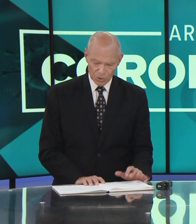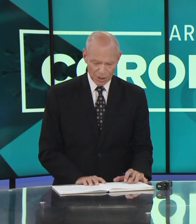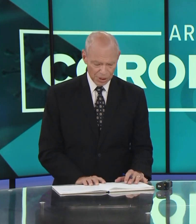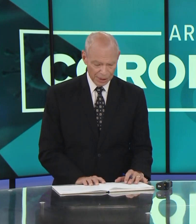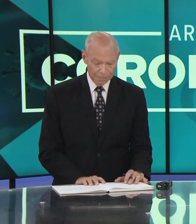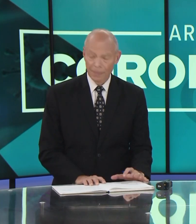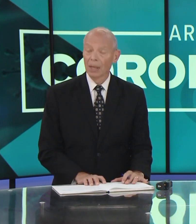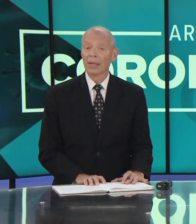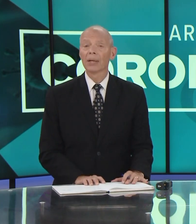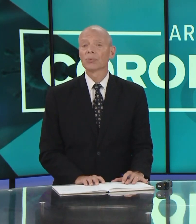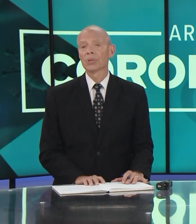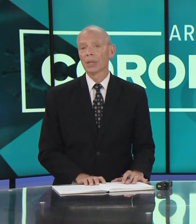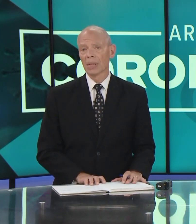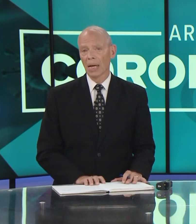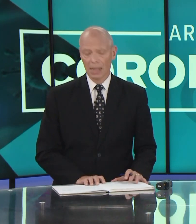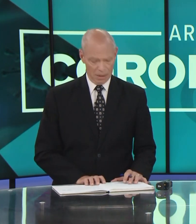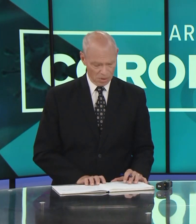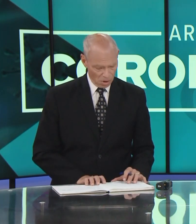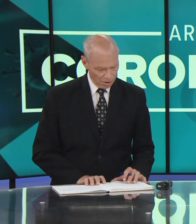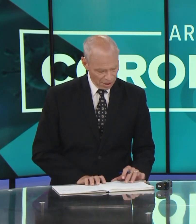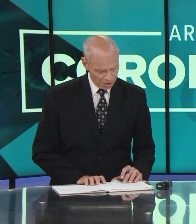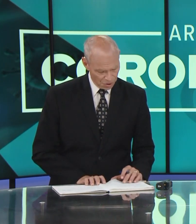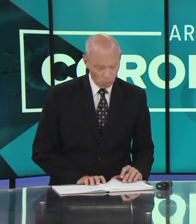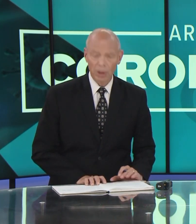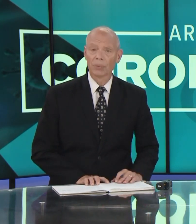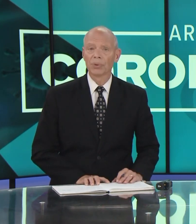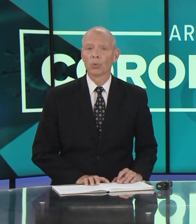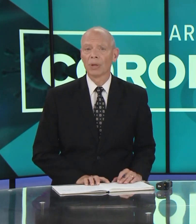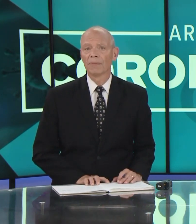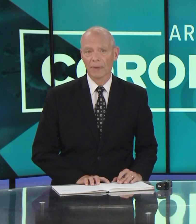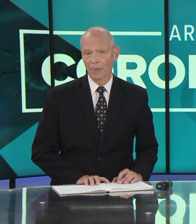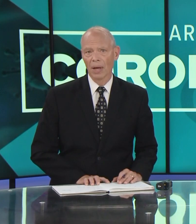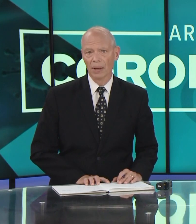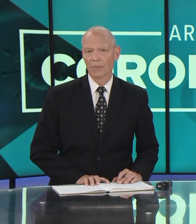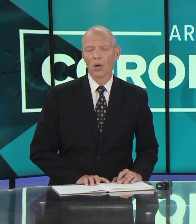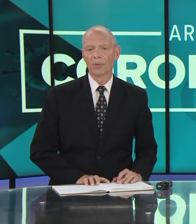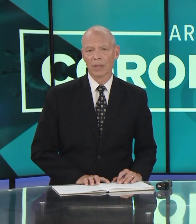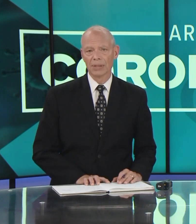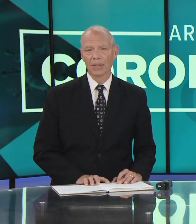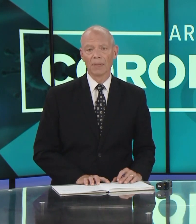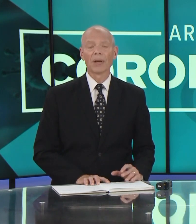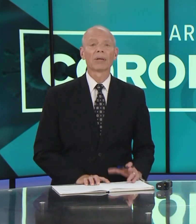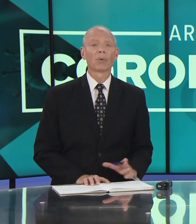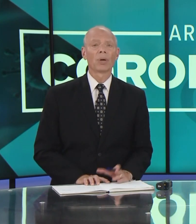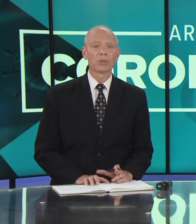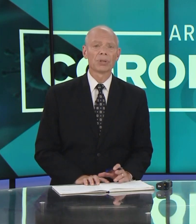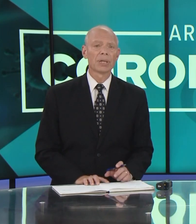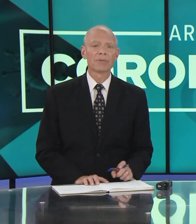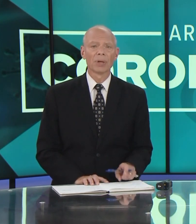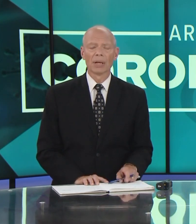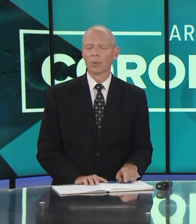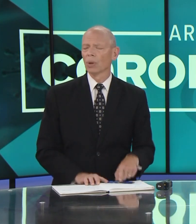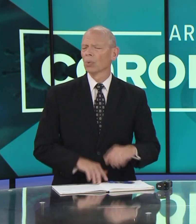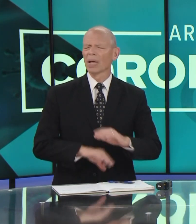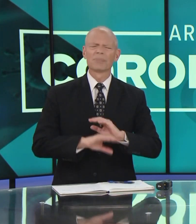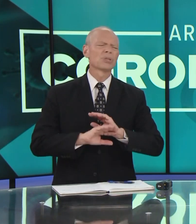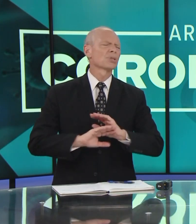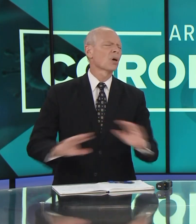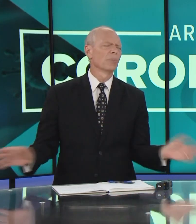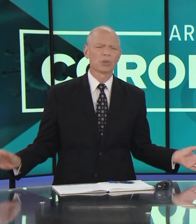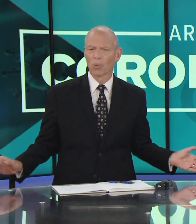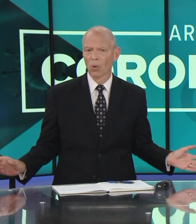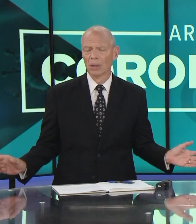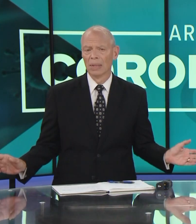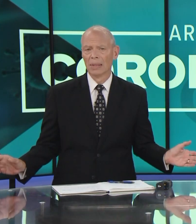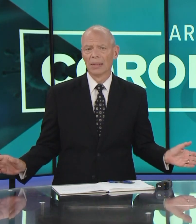in addressing that. Interesting day on this 125th day of COVID-19. Thank you for watching THV 11. We will have